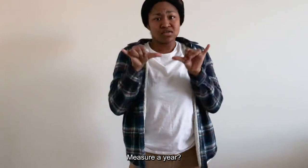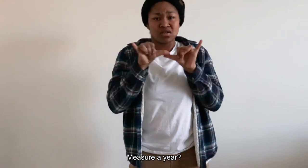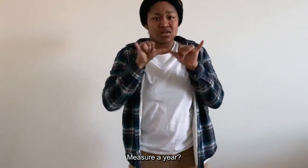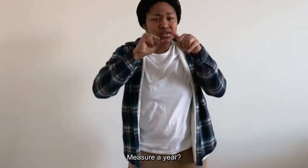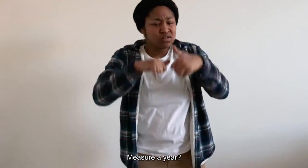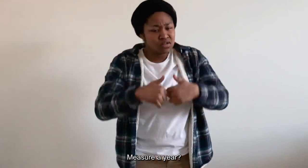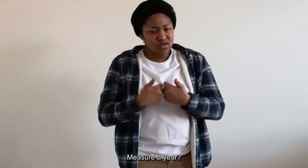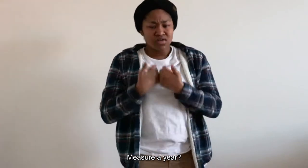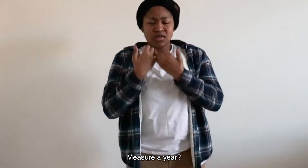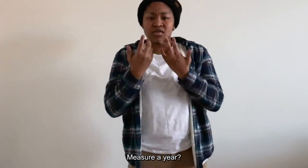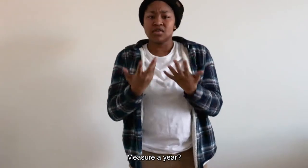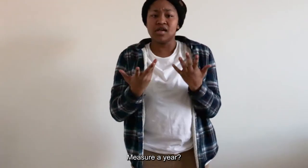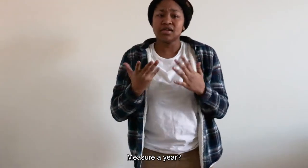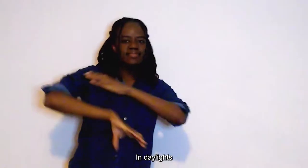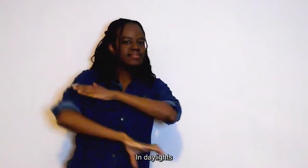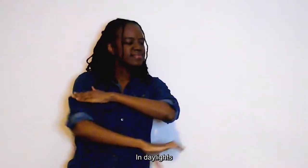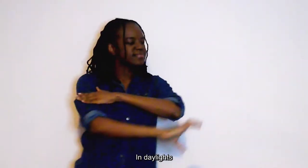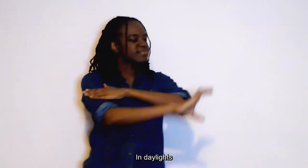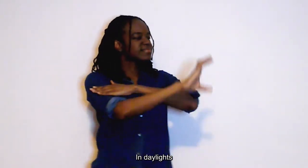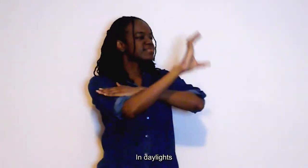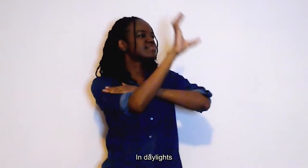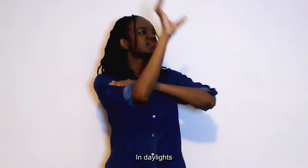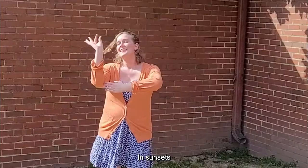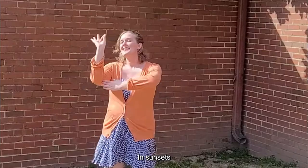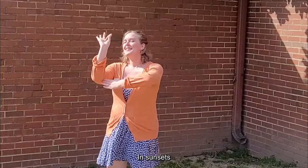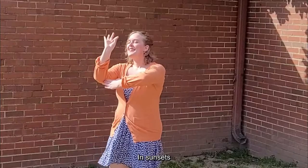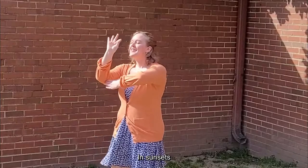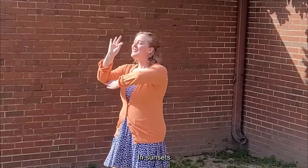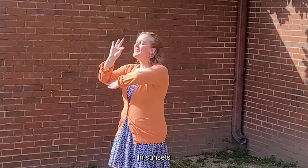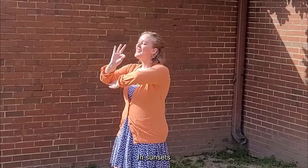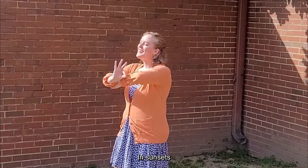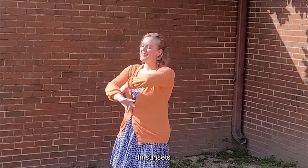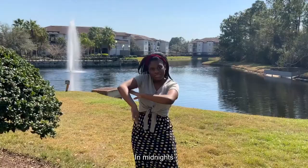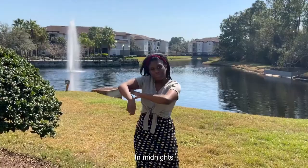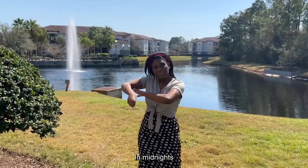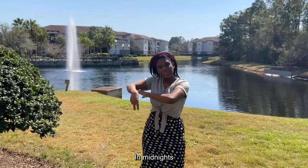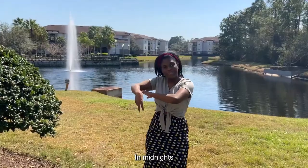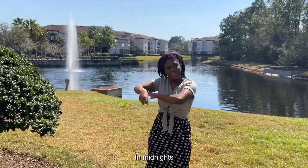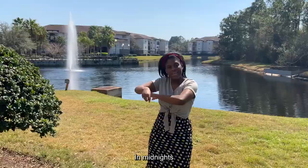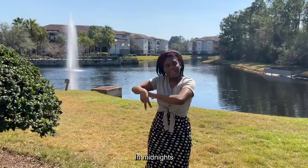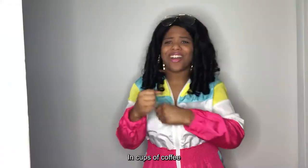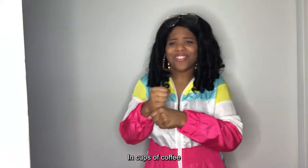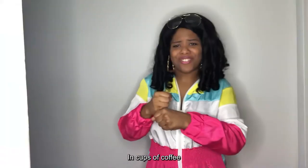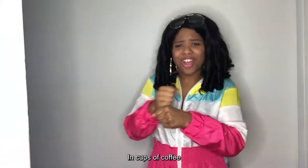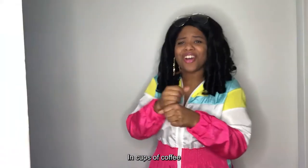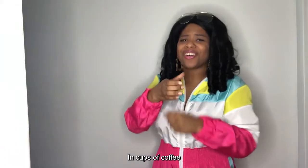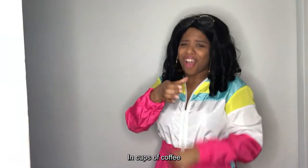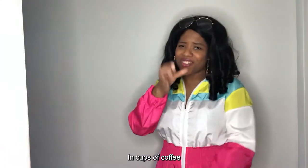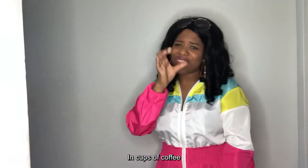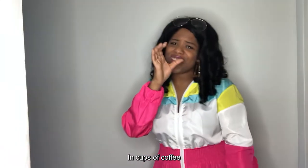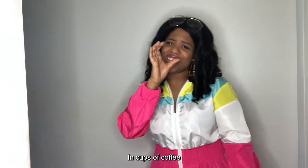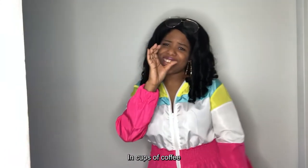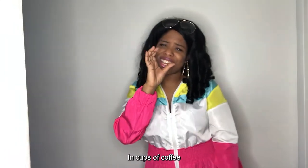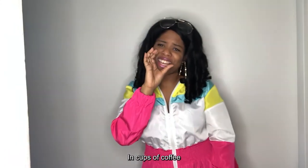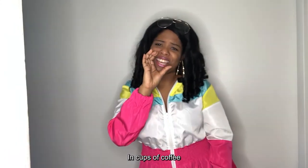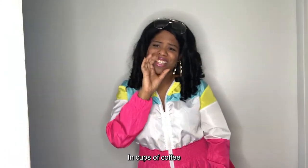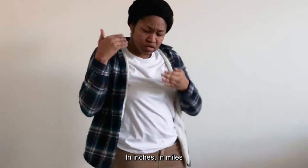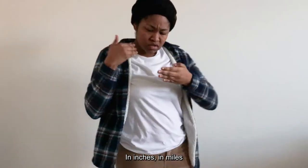a year In daylights In sunsets In midnights In cups of coffee In